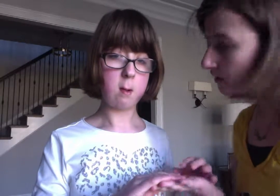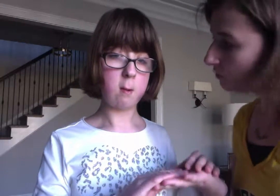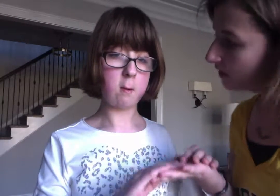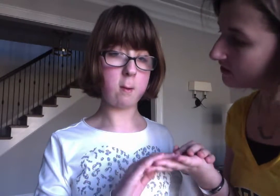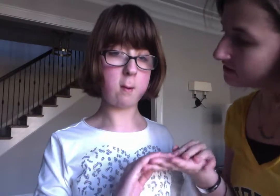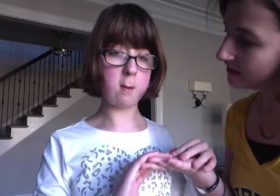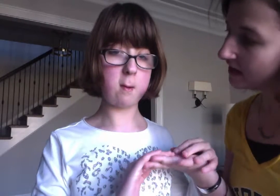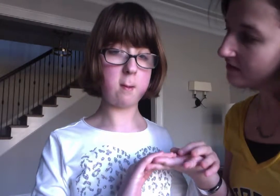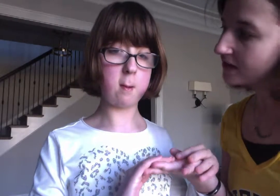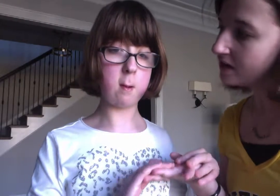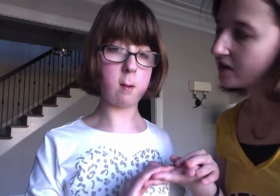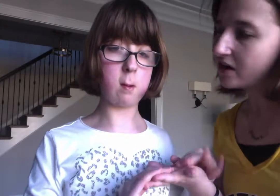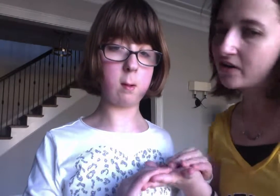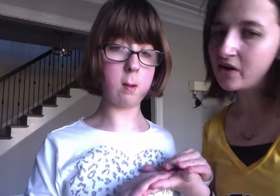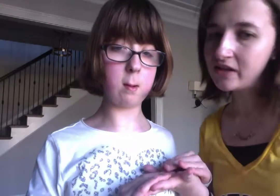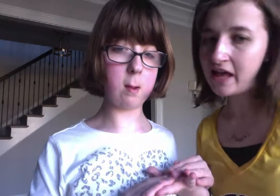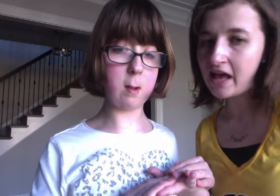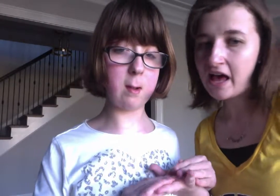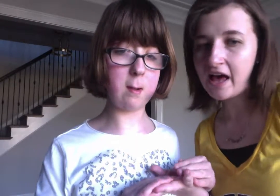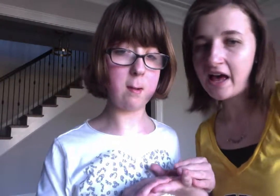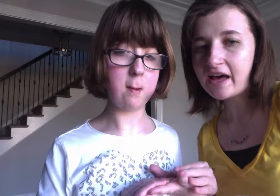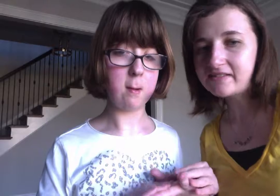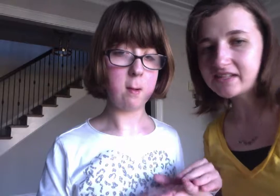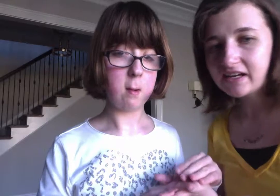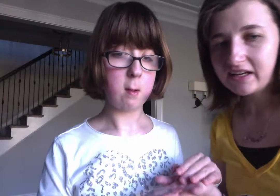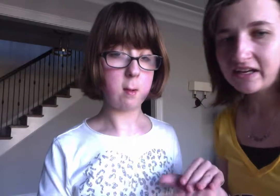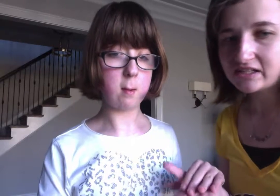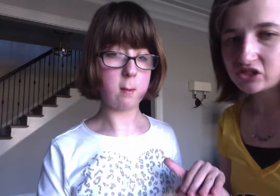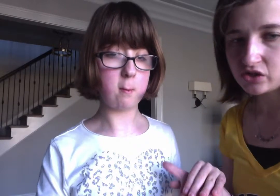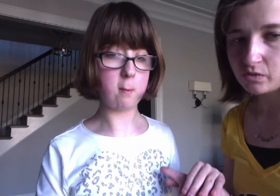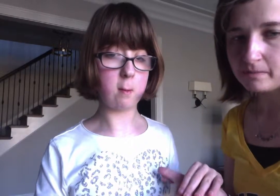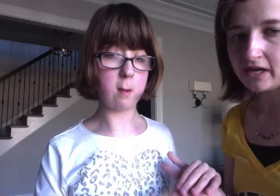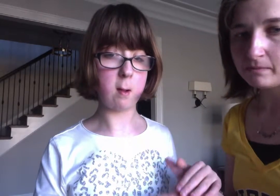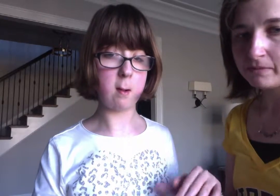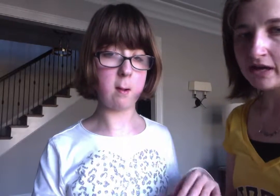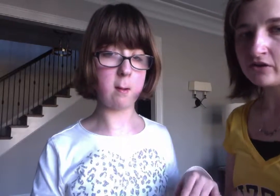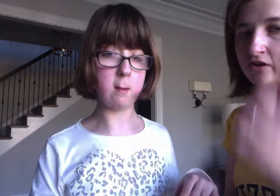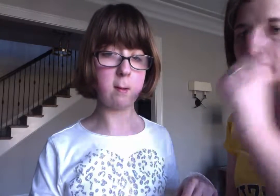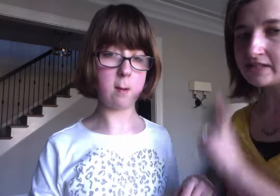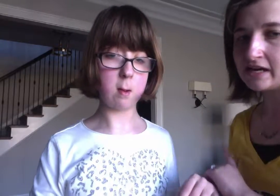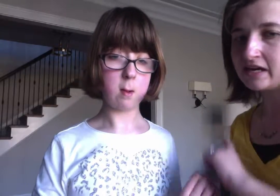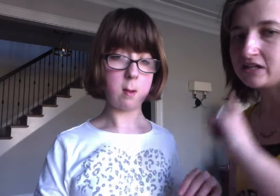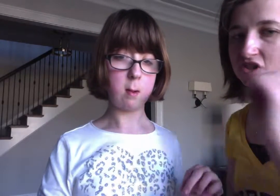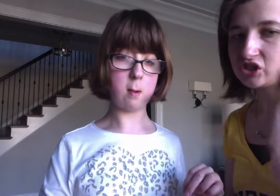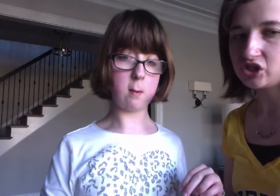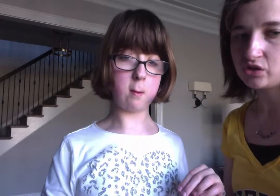making. We're saving our lives. It's true, we'll make a better day to see